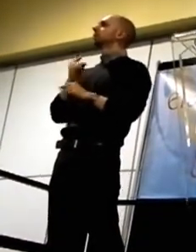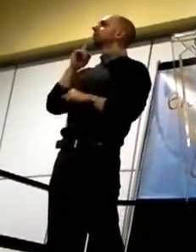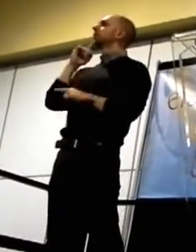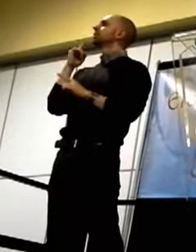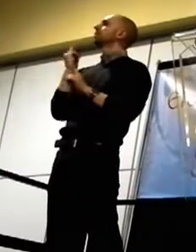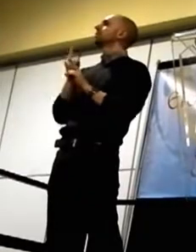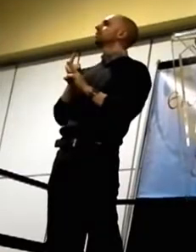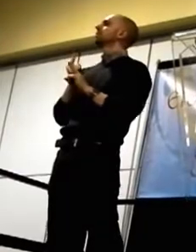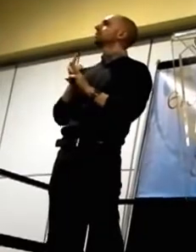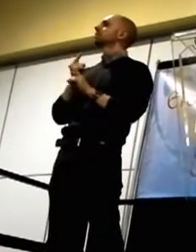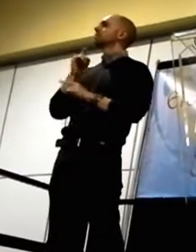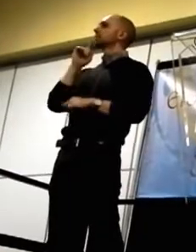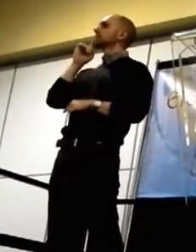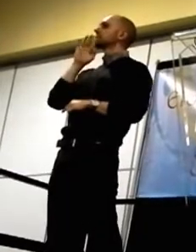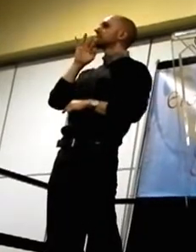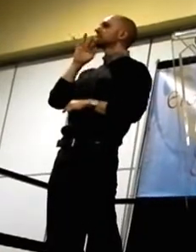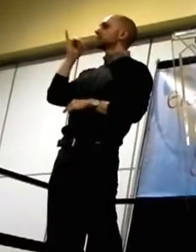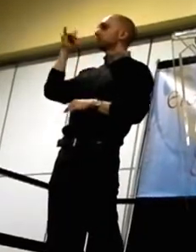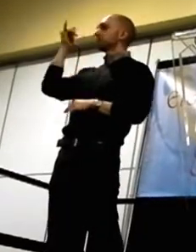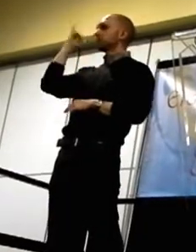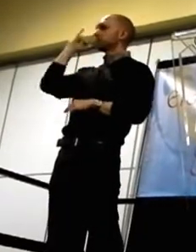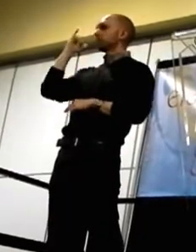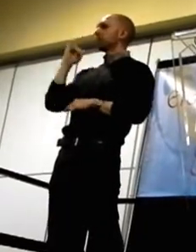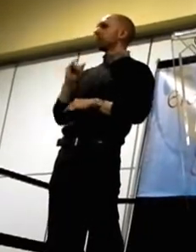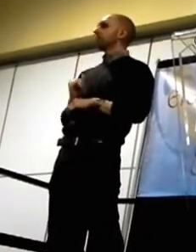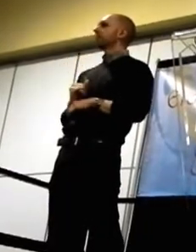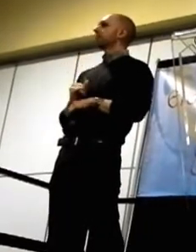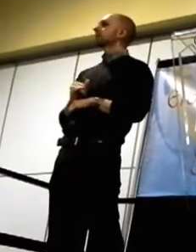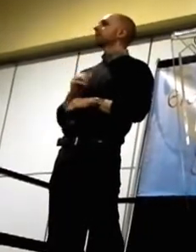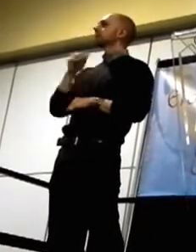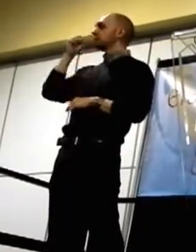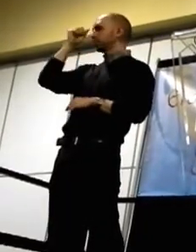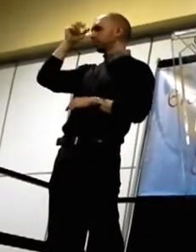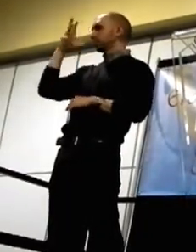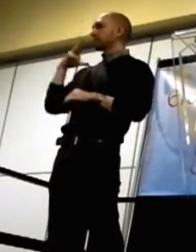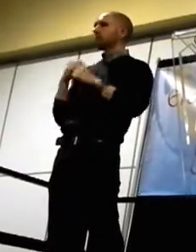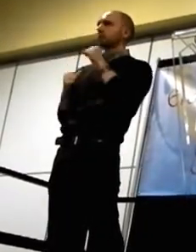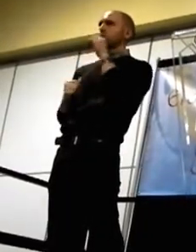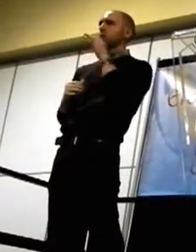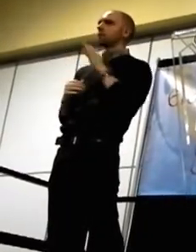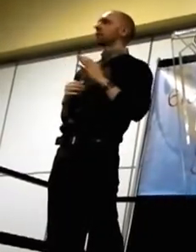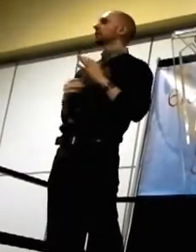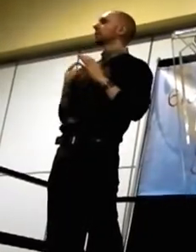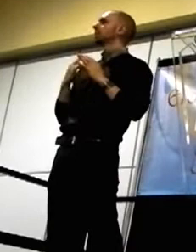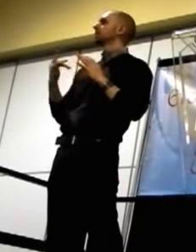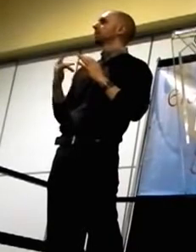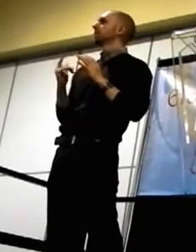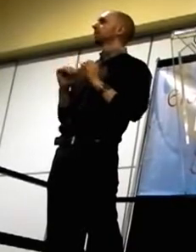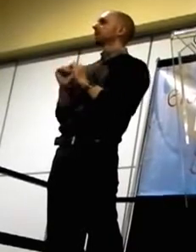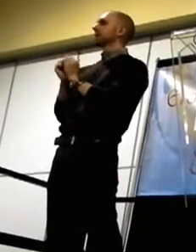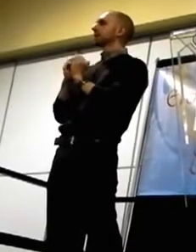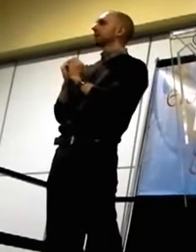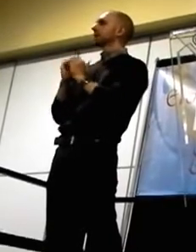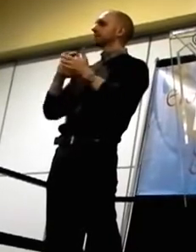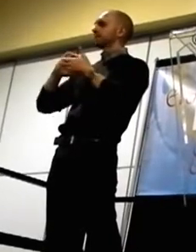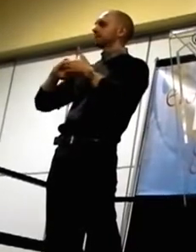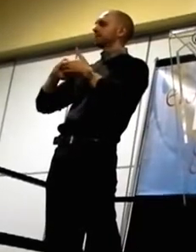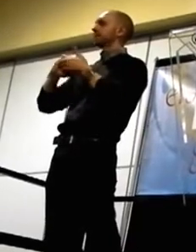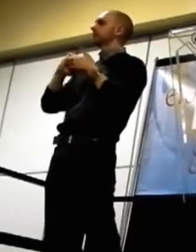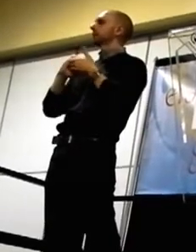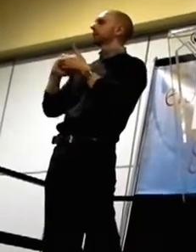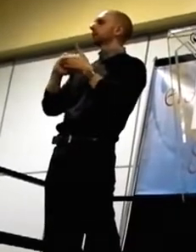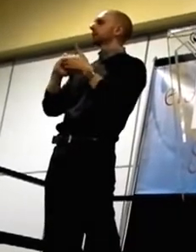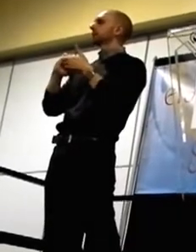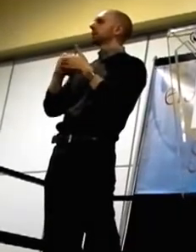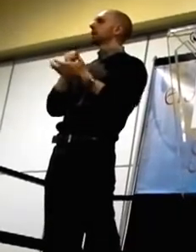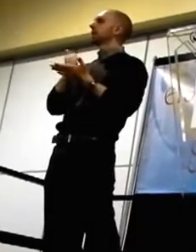wal mu'minat ba'dhum awliya'u ba'd, the believers, men and women, they are allied to one another. They